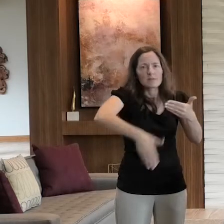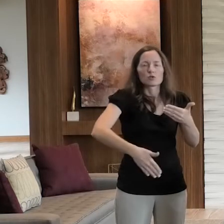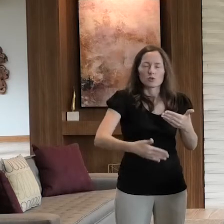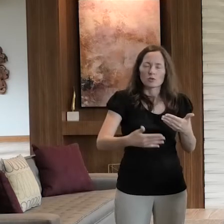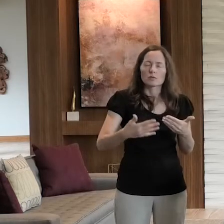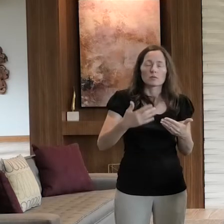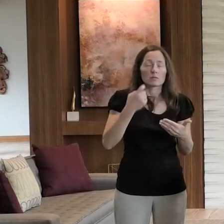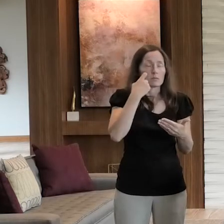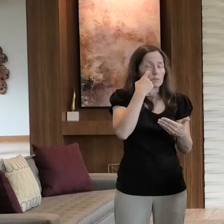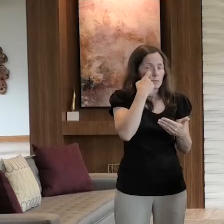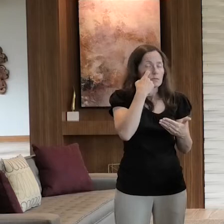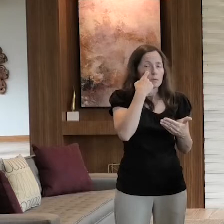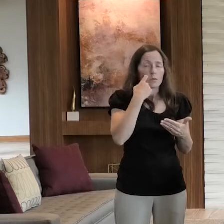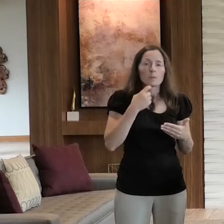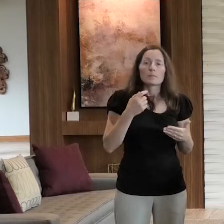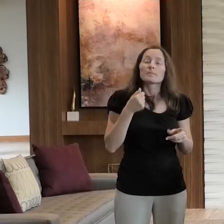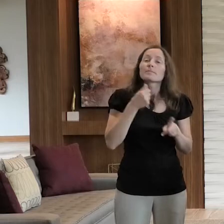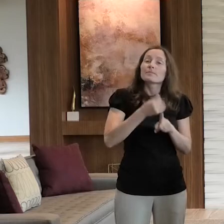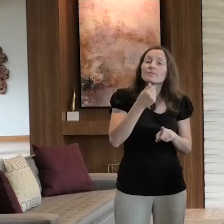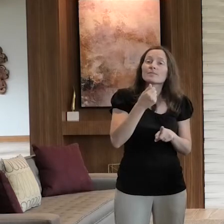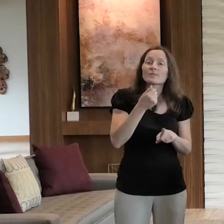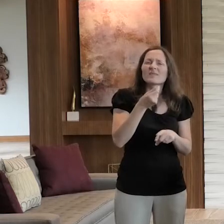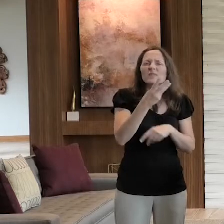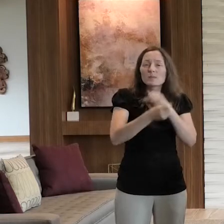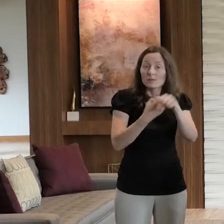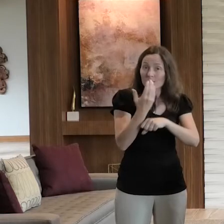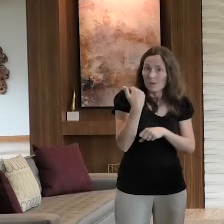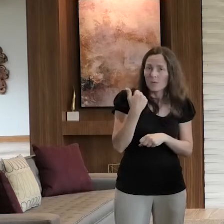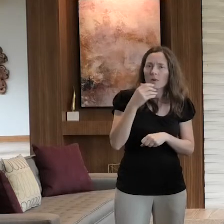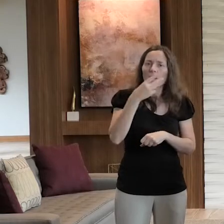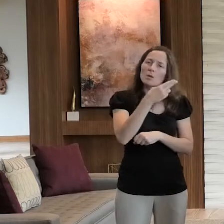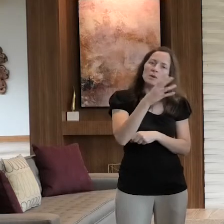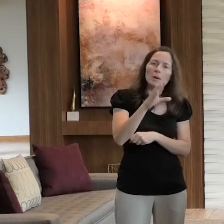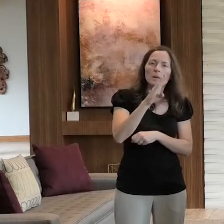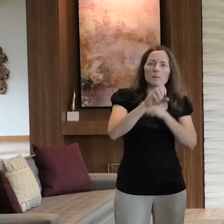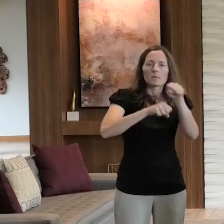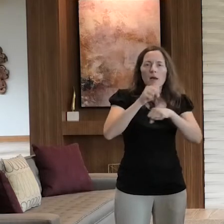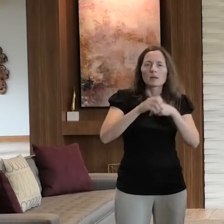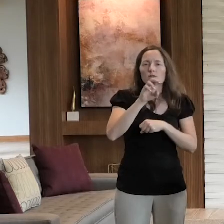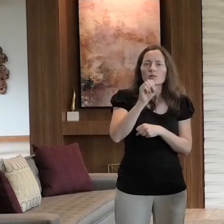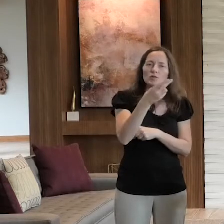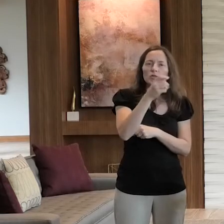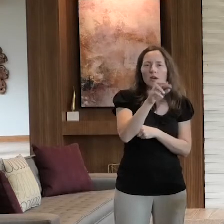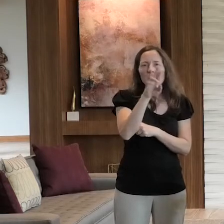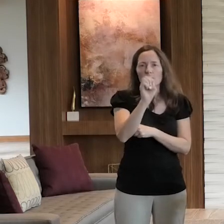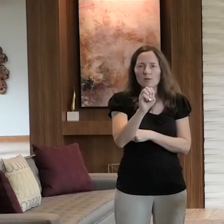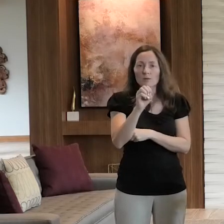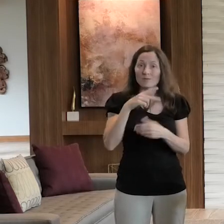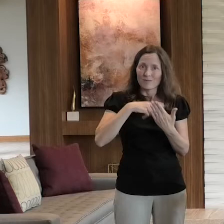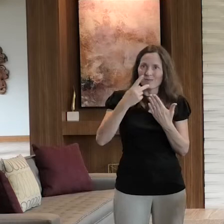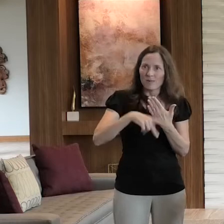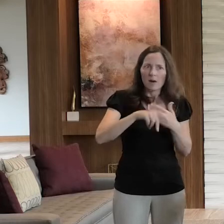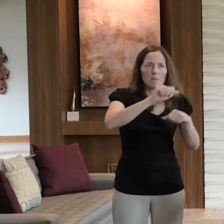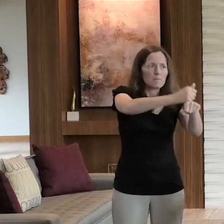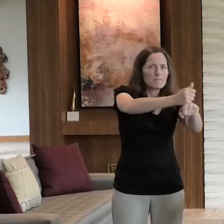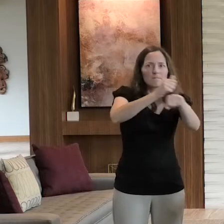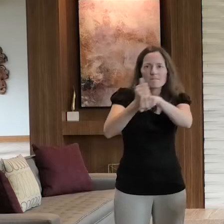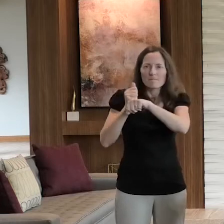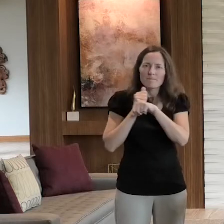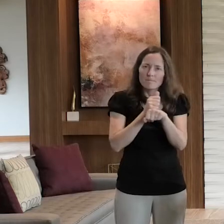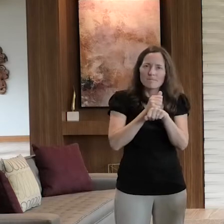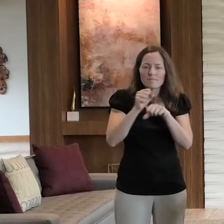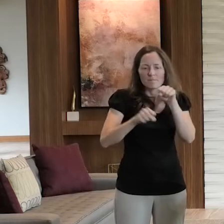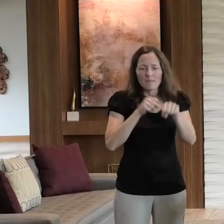then just a couple years ago, we had the Howard County Bike Share Program also start up with many bike stations just around here as well, here